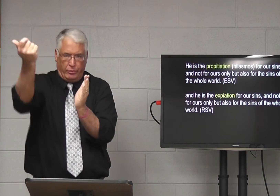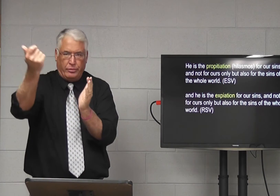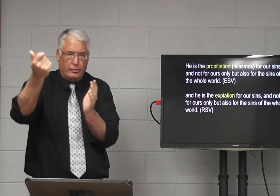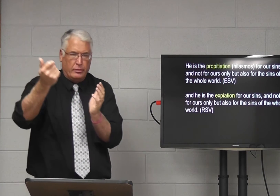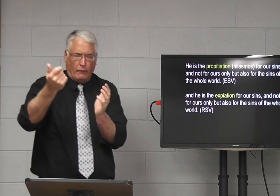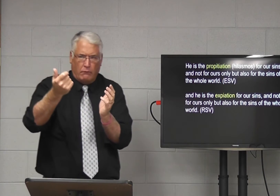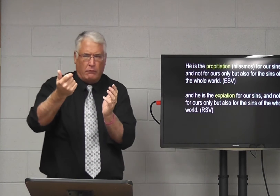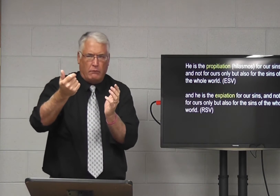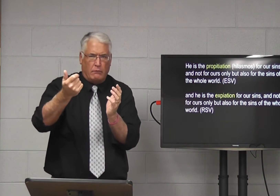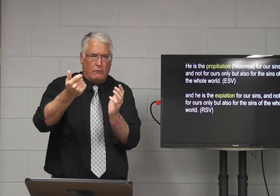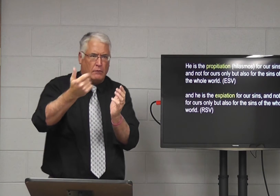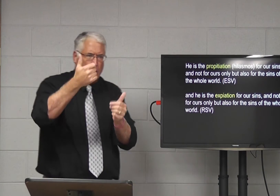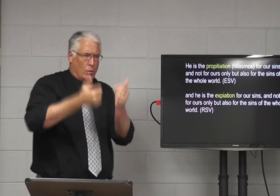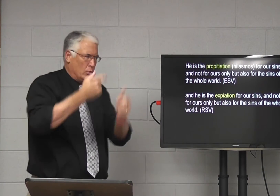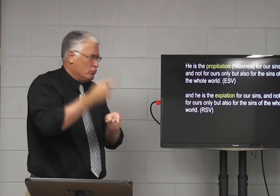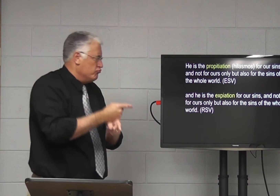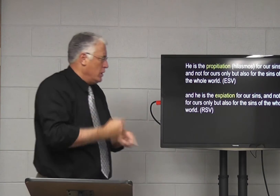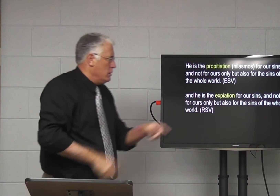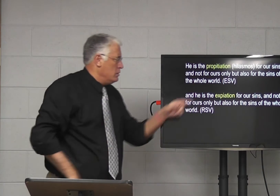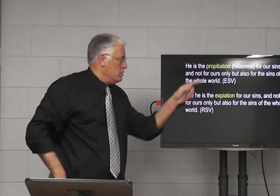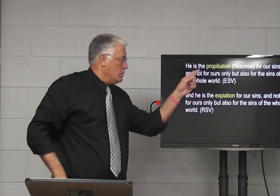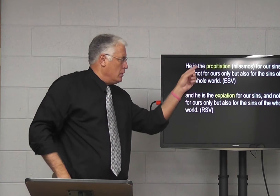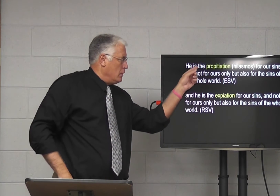Expiation means the removal of sin.